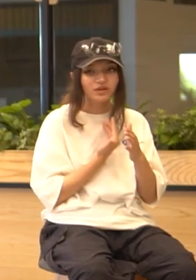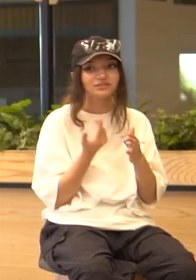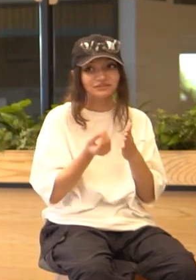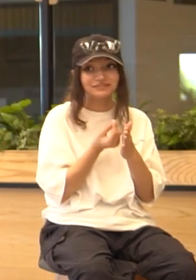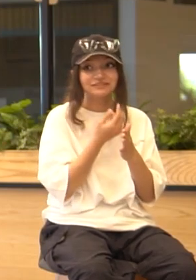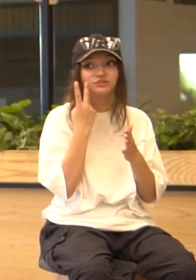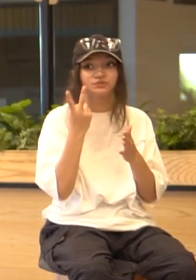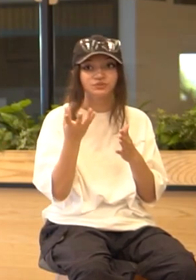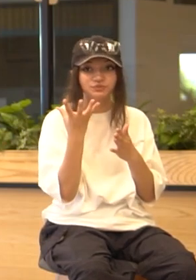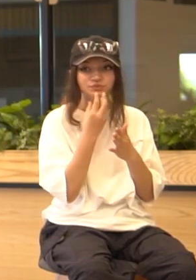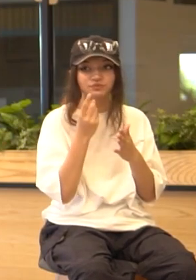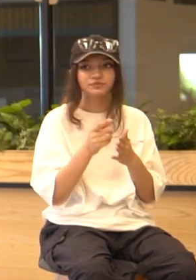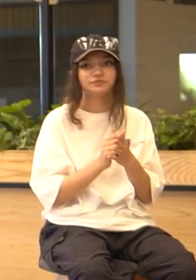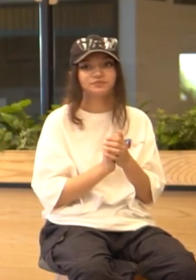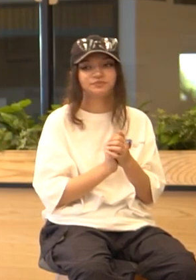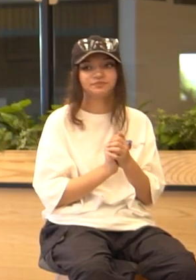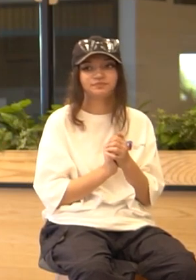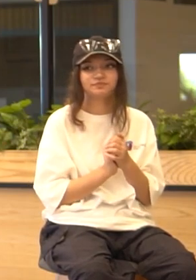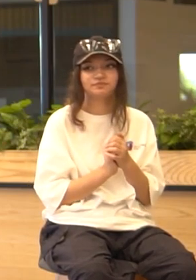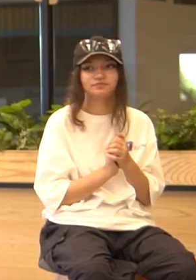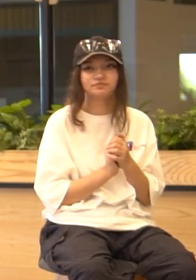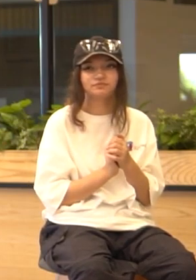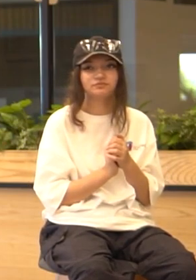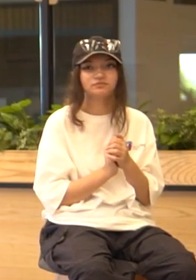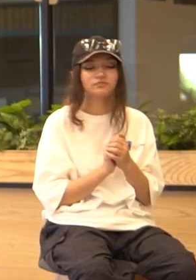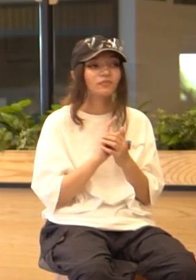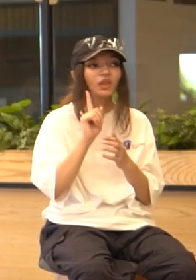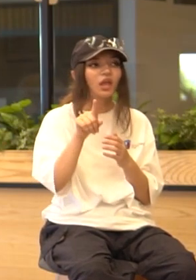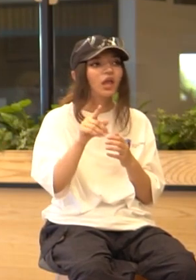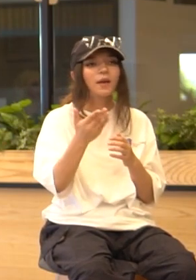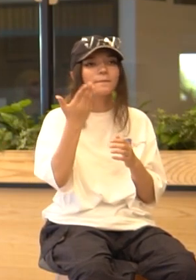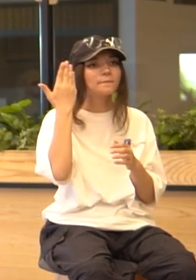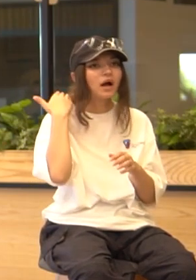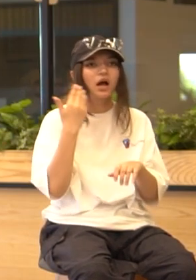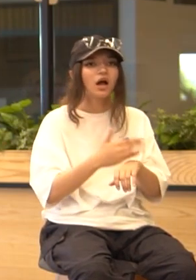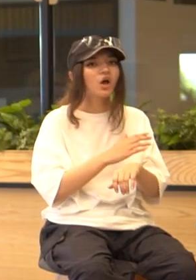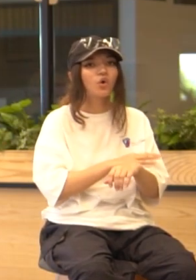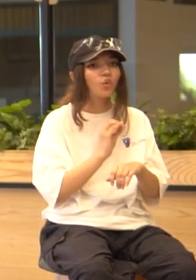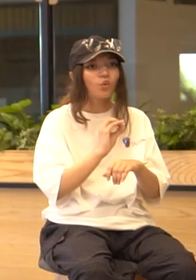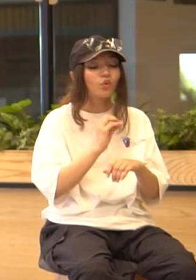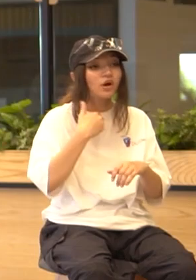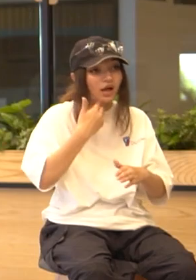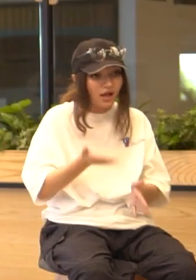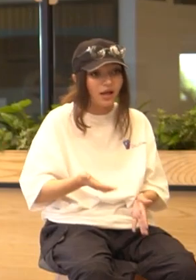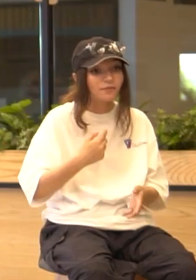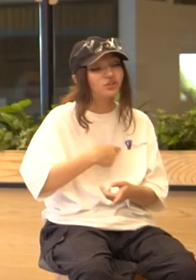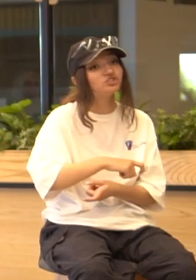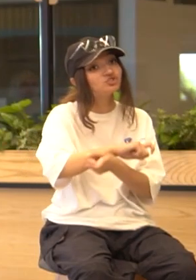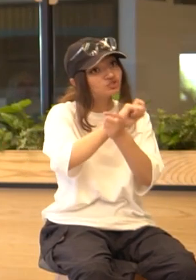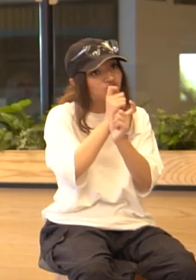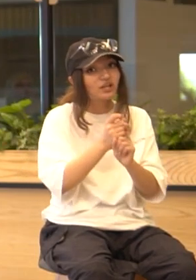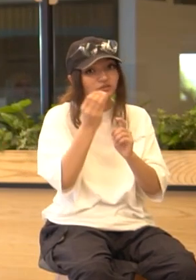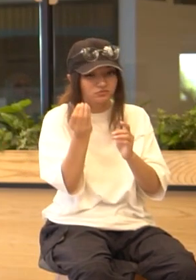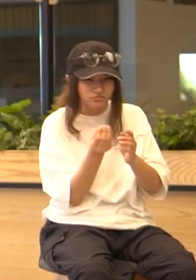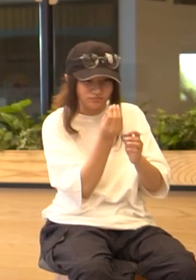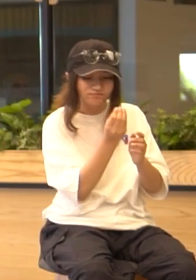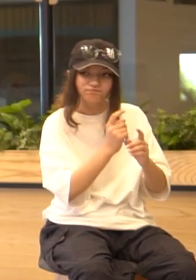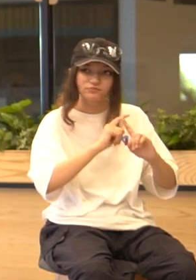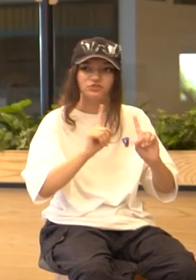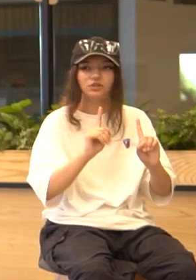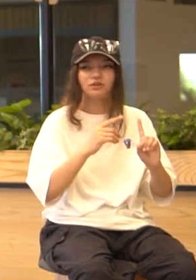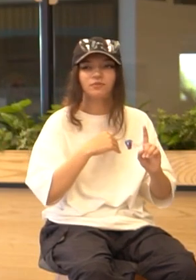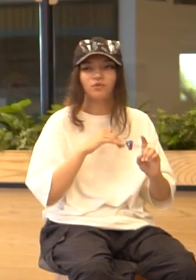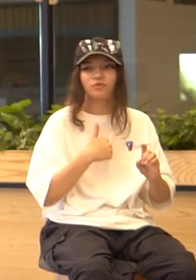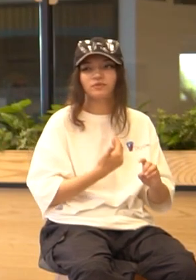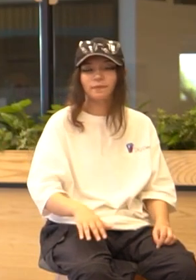software itself. And it's not just like coming from existing fonts. It's from fonts done from scratch.